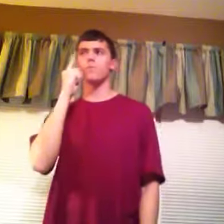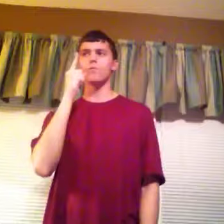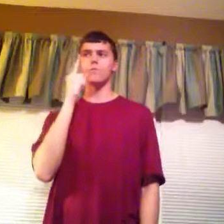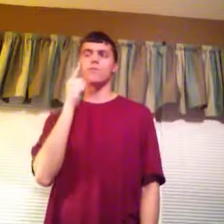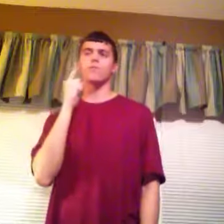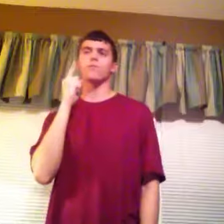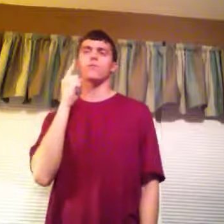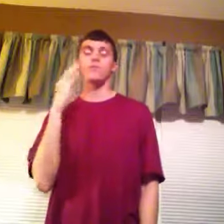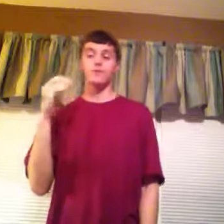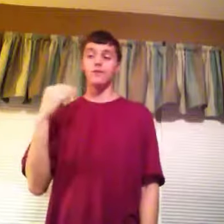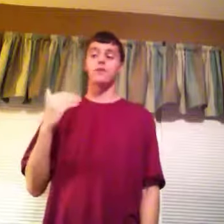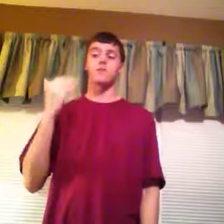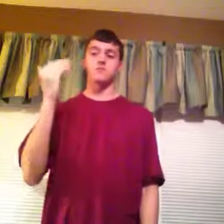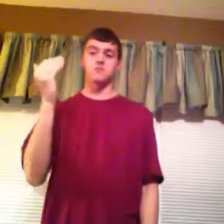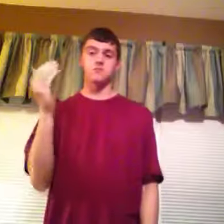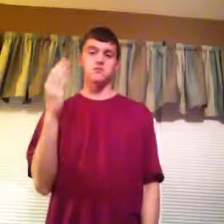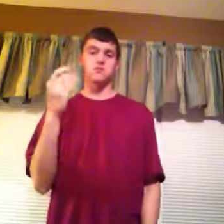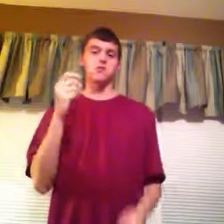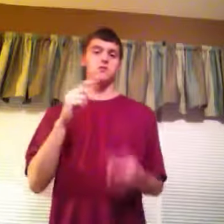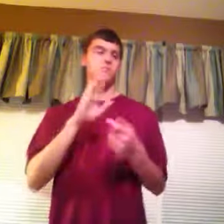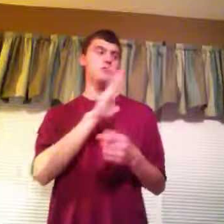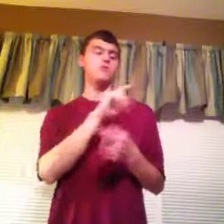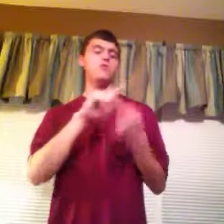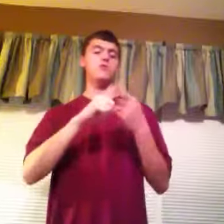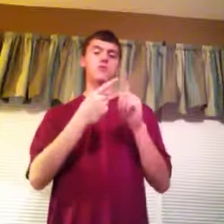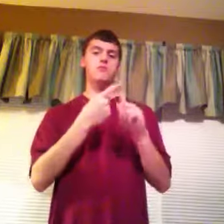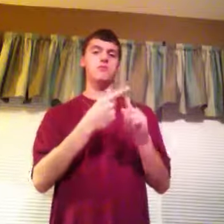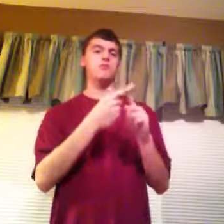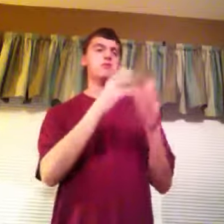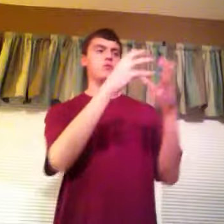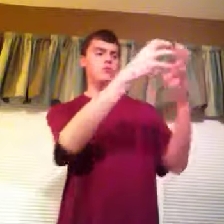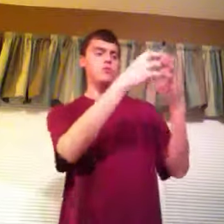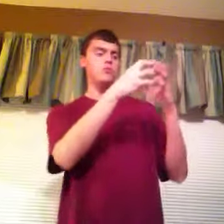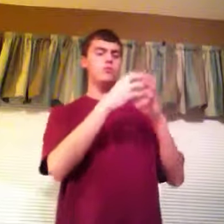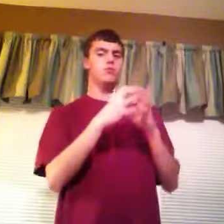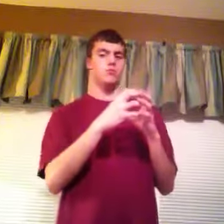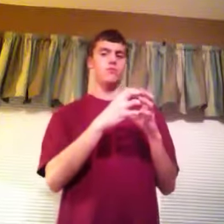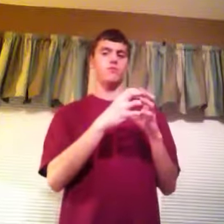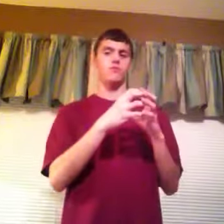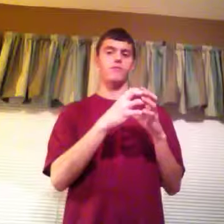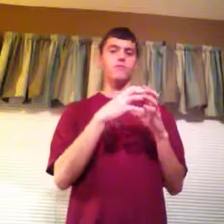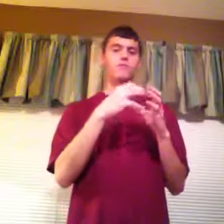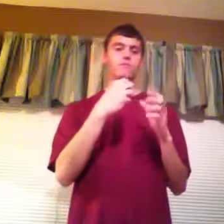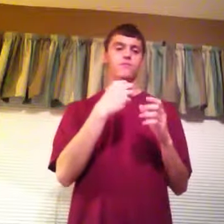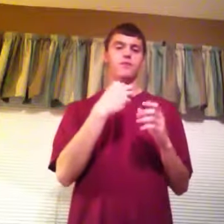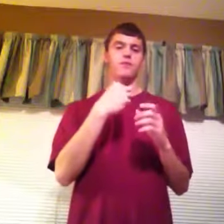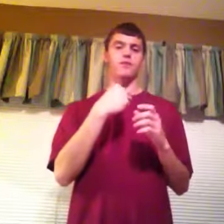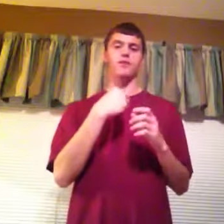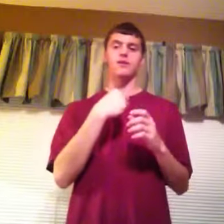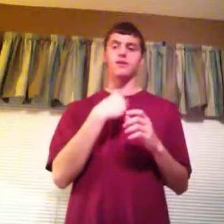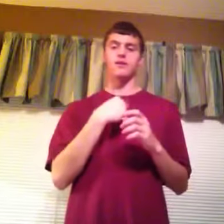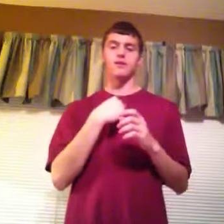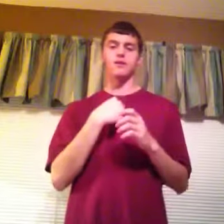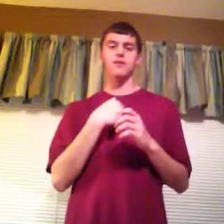bringing this, thank you, and was coming home. Yeah, we had to stop telling them how to fix his face.